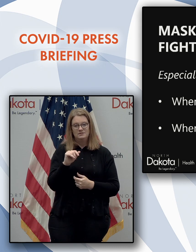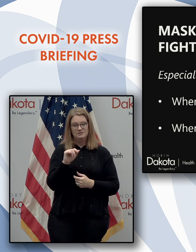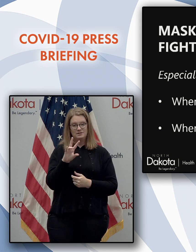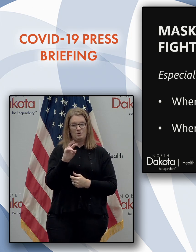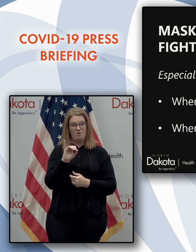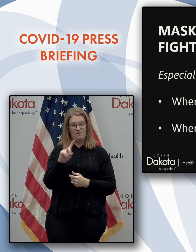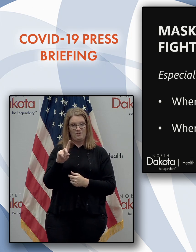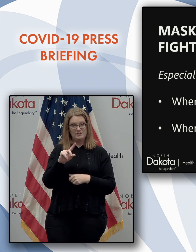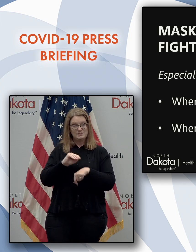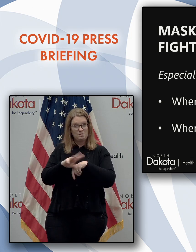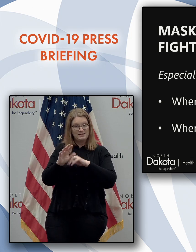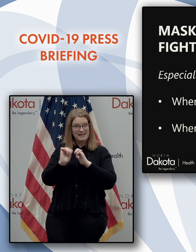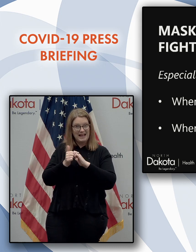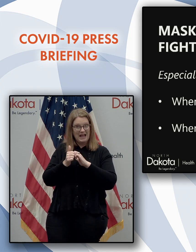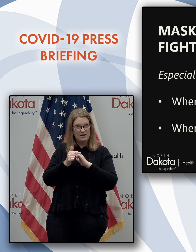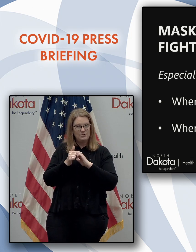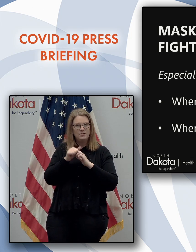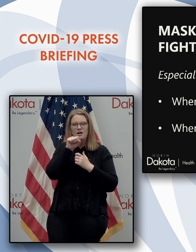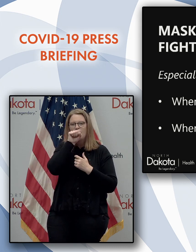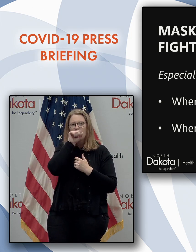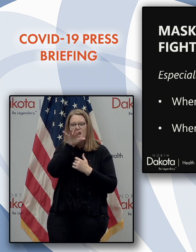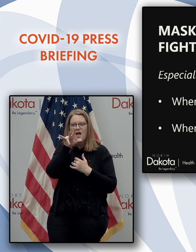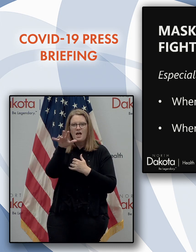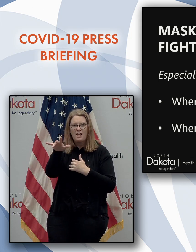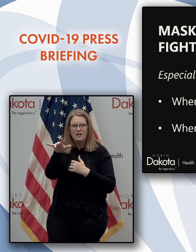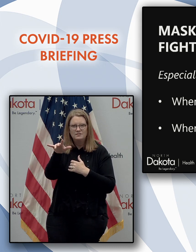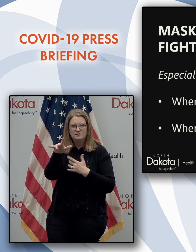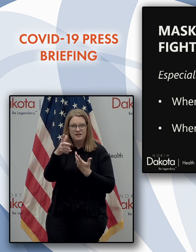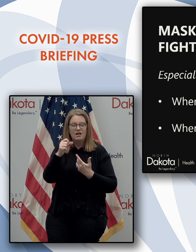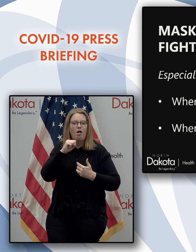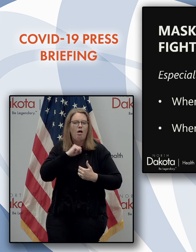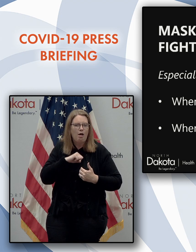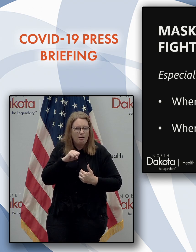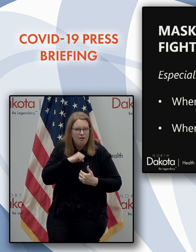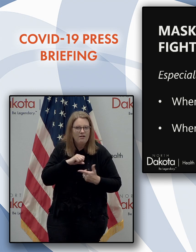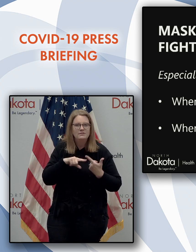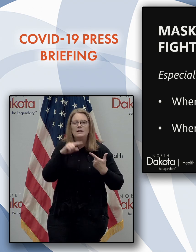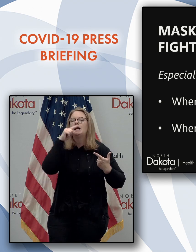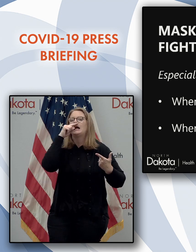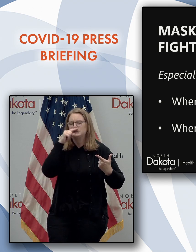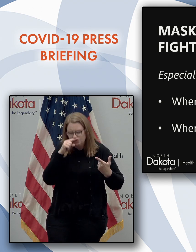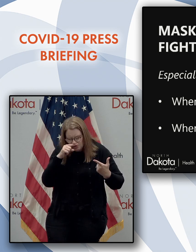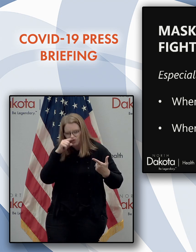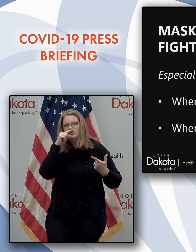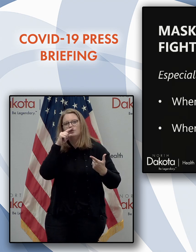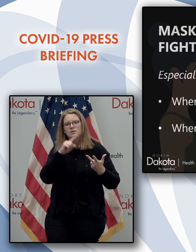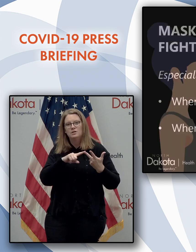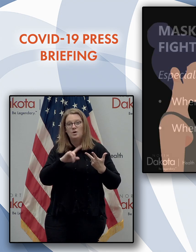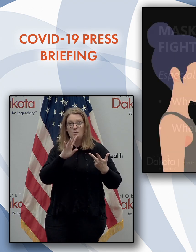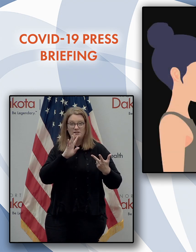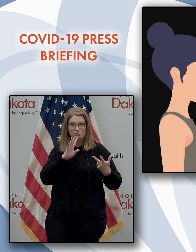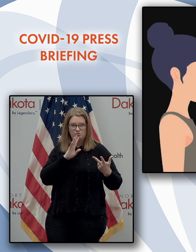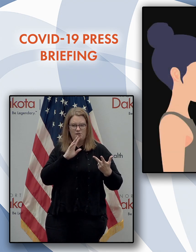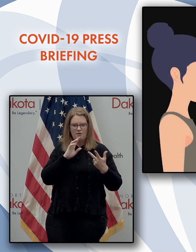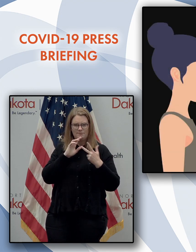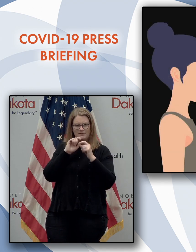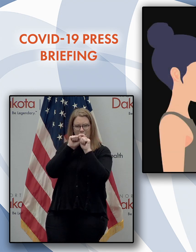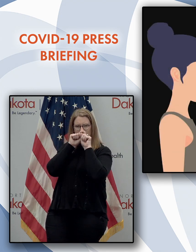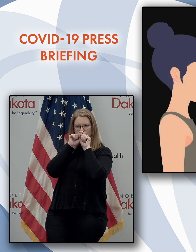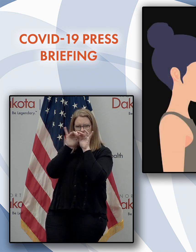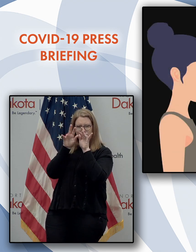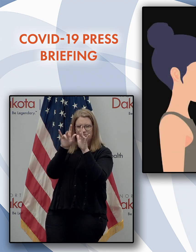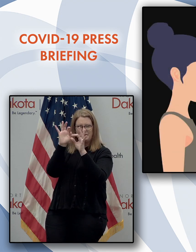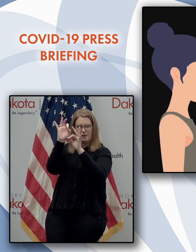from person to person through respiratory droplets. These are produced when we cough, when we sneeze, or when we talk.